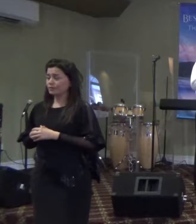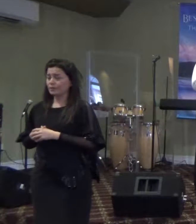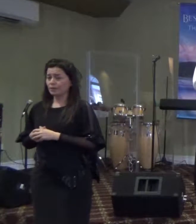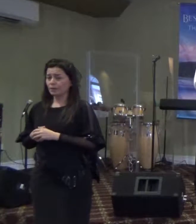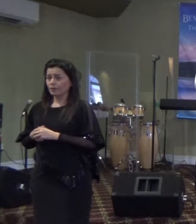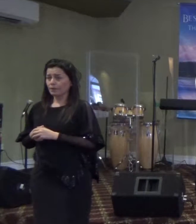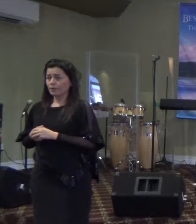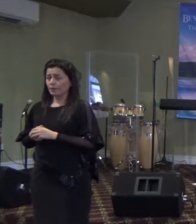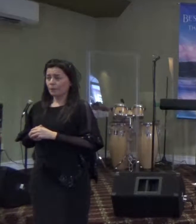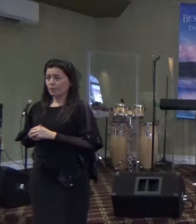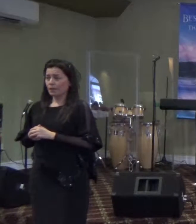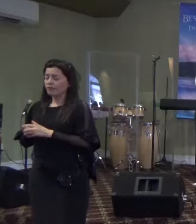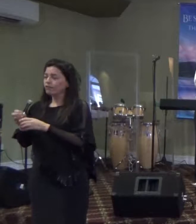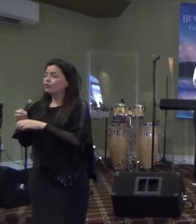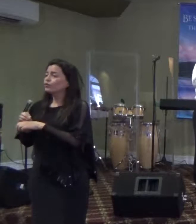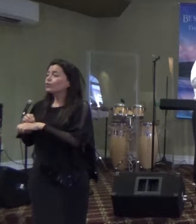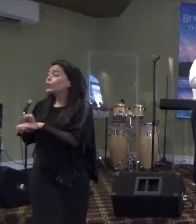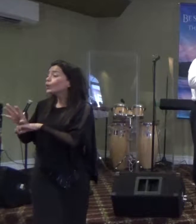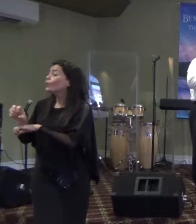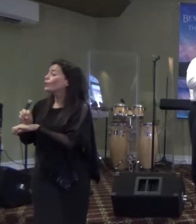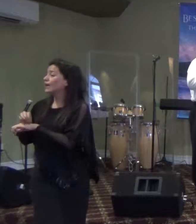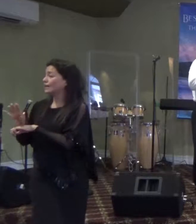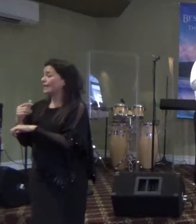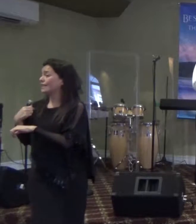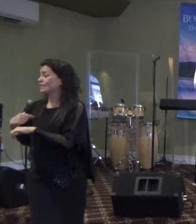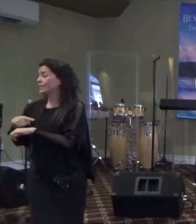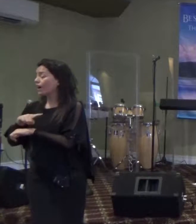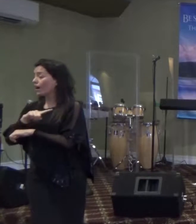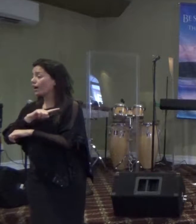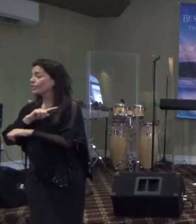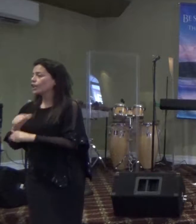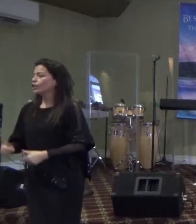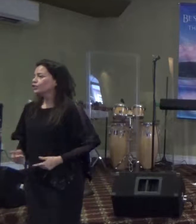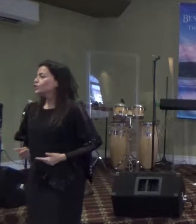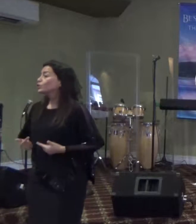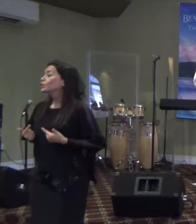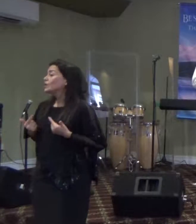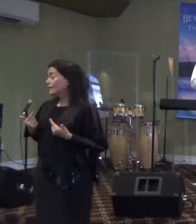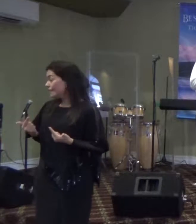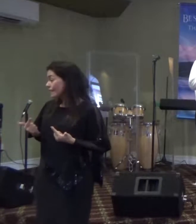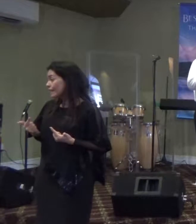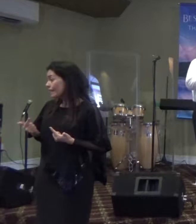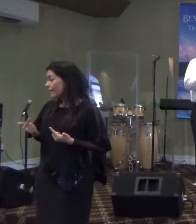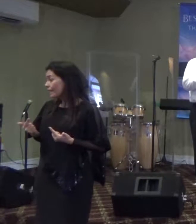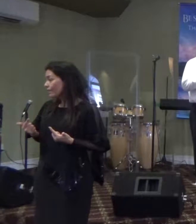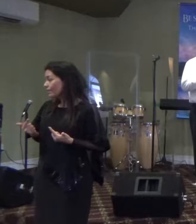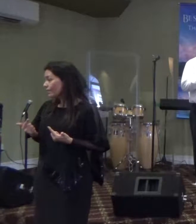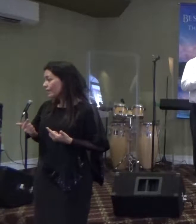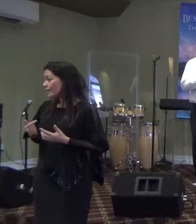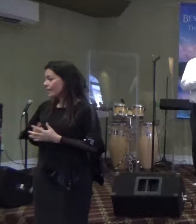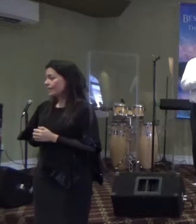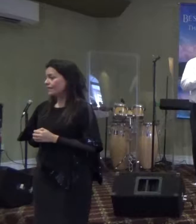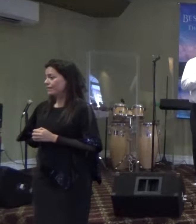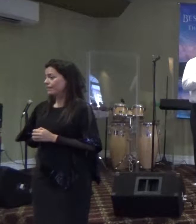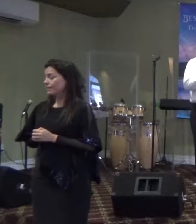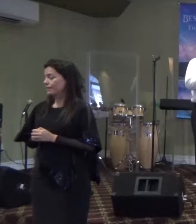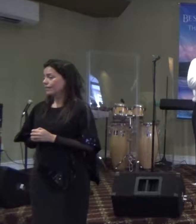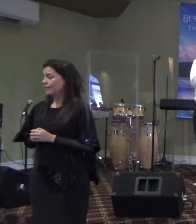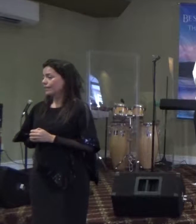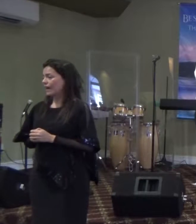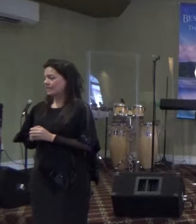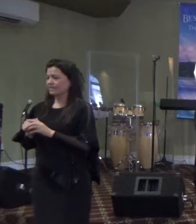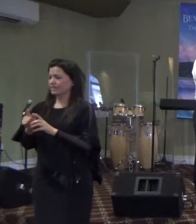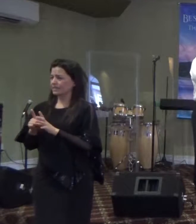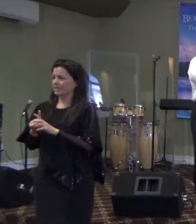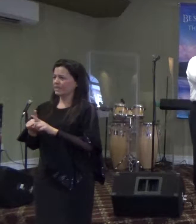va a influir is going to influence para vivir o tomar la vida de una manera particular. to live or take